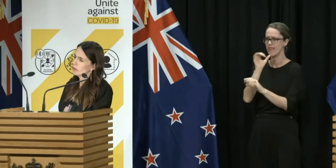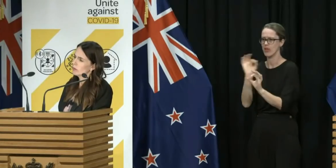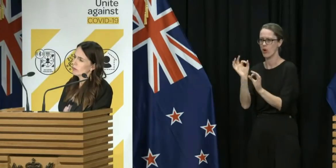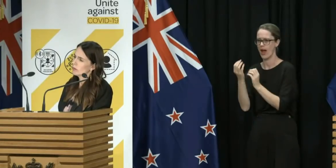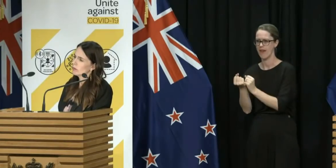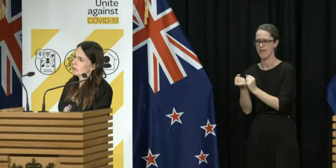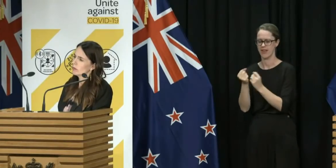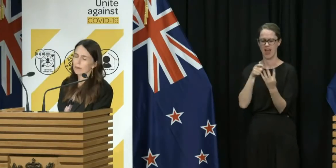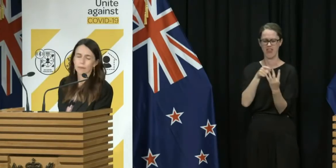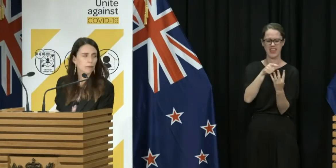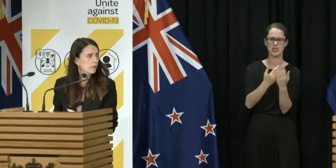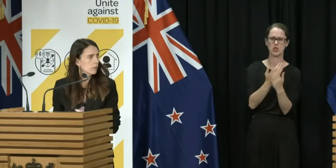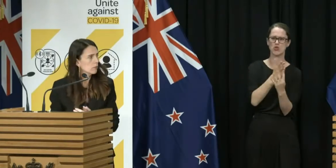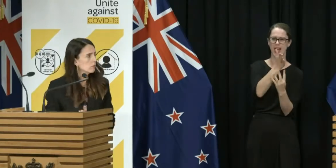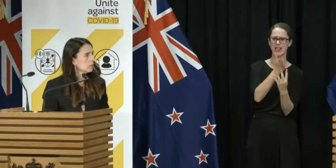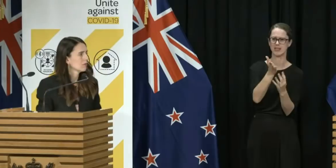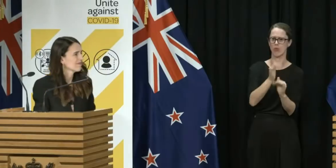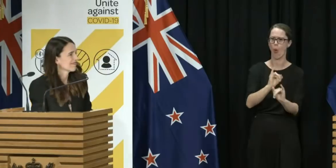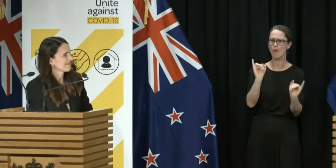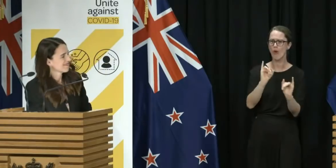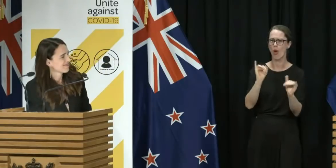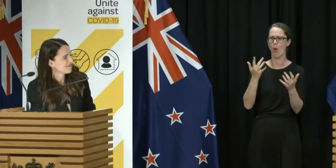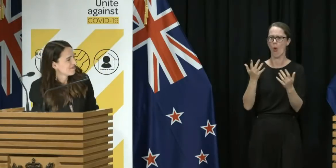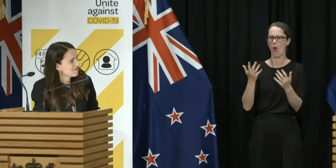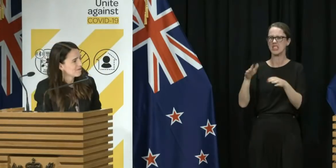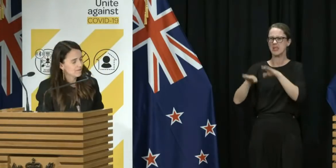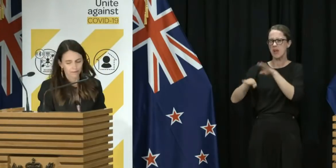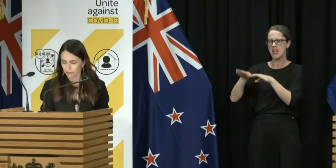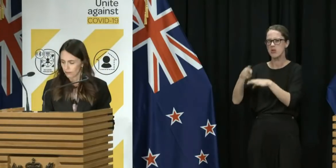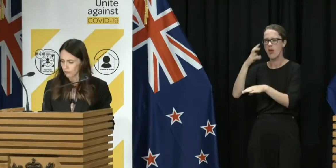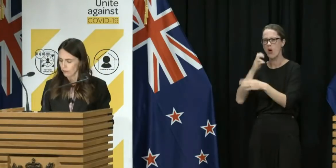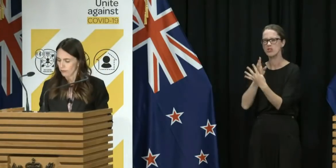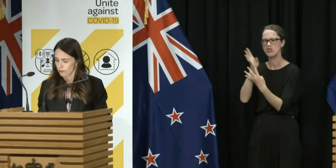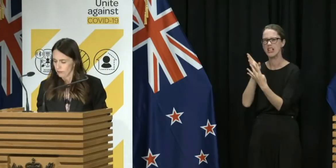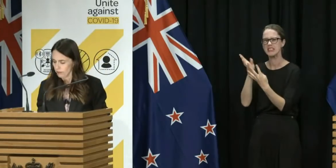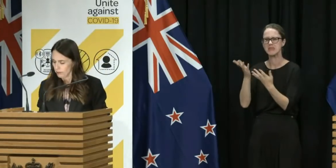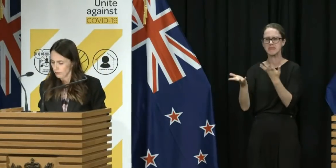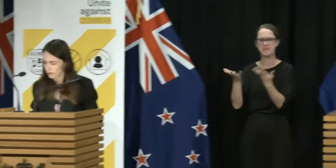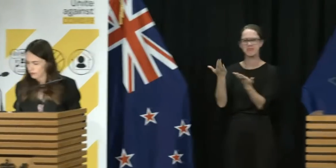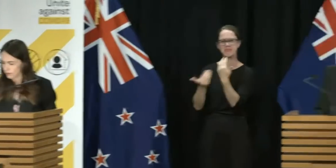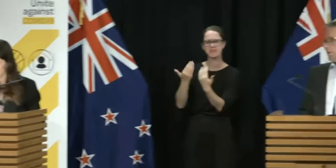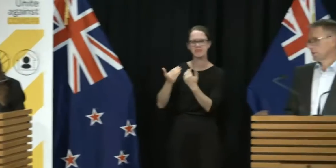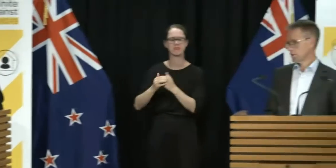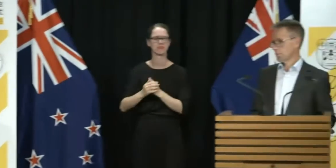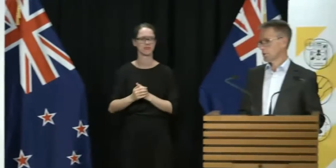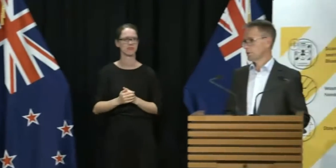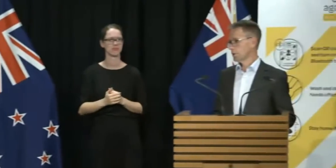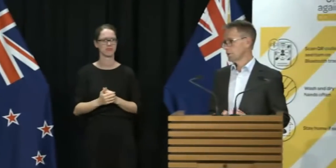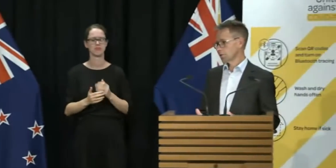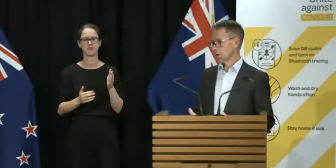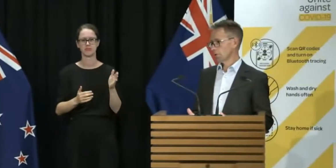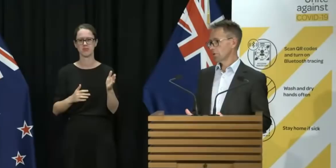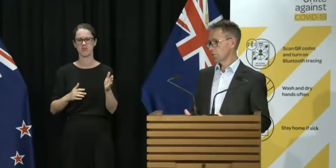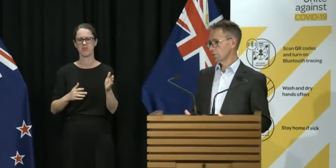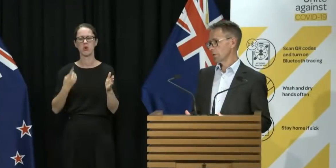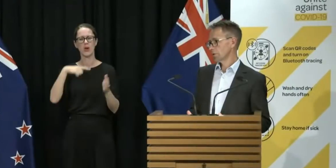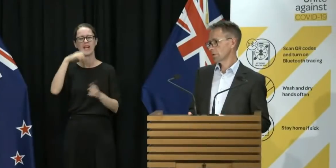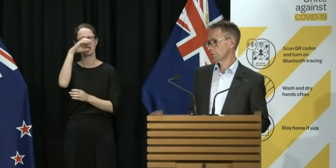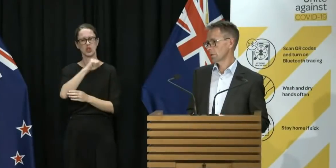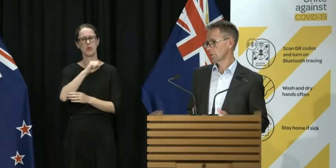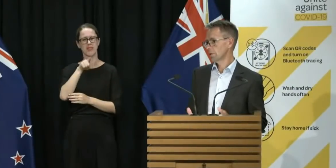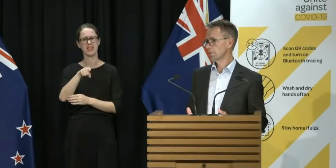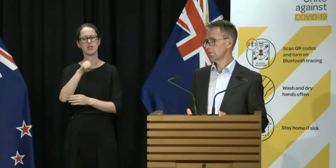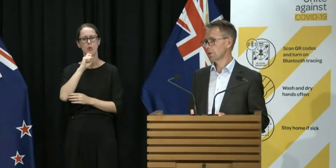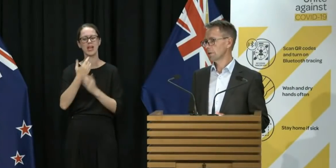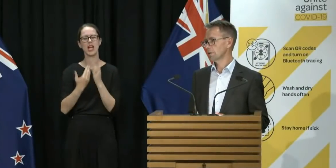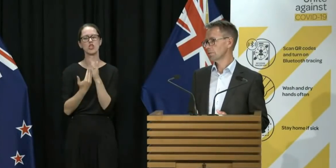guess, scarier are they compared to the virus we used to deal with? Well, we're working under the assumption that it is one of the new variants.